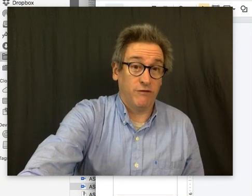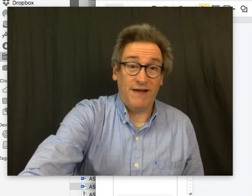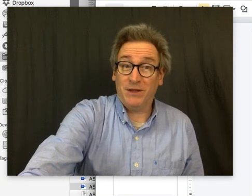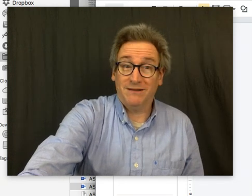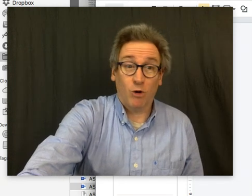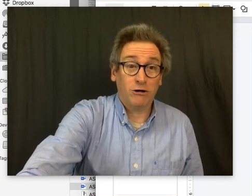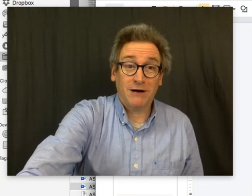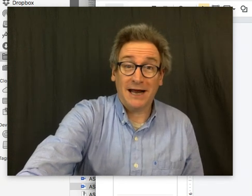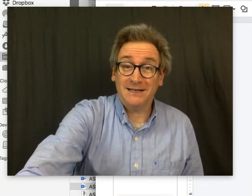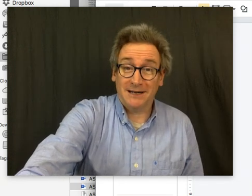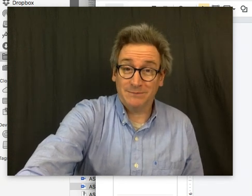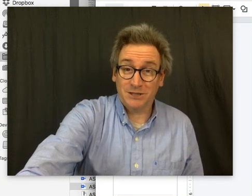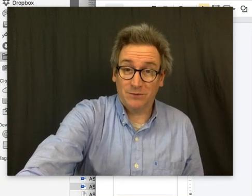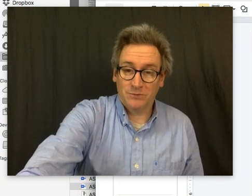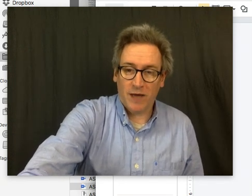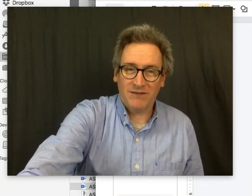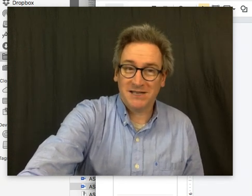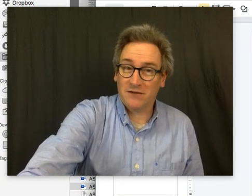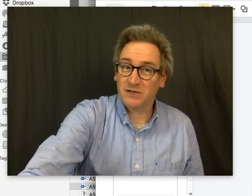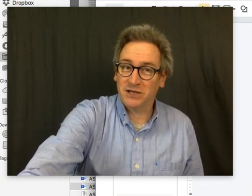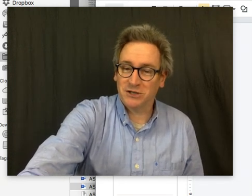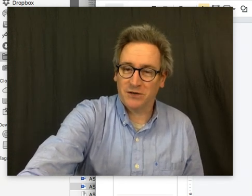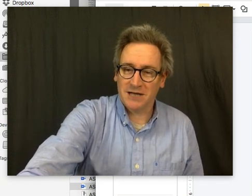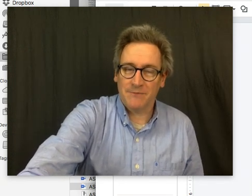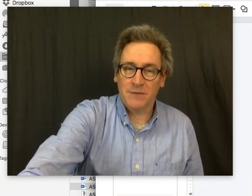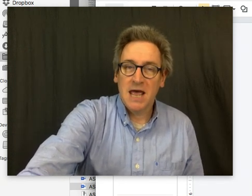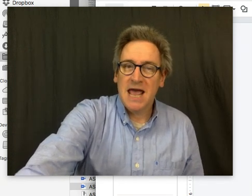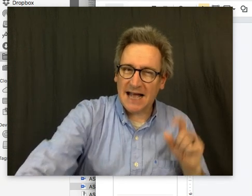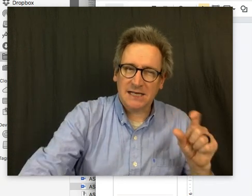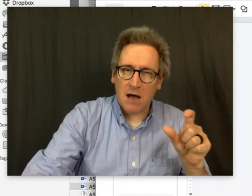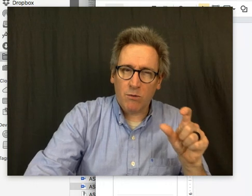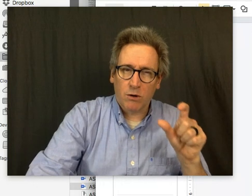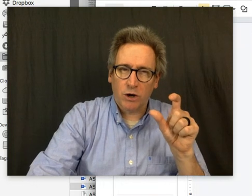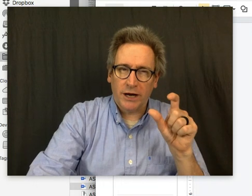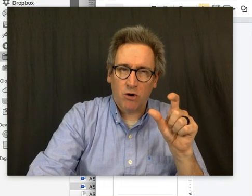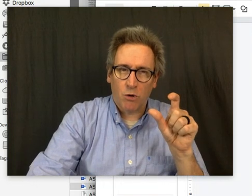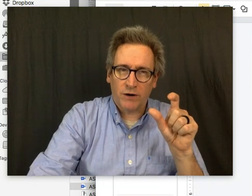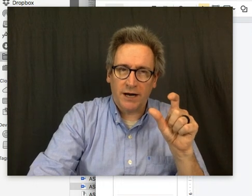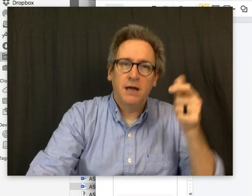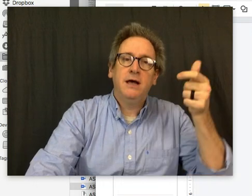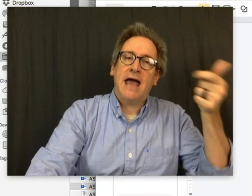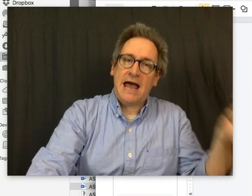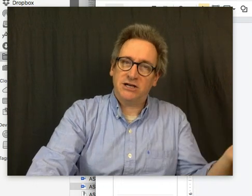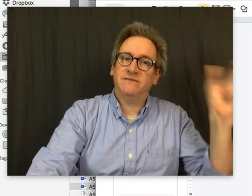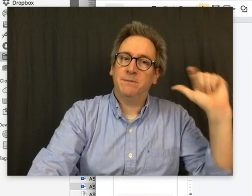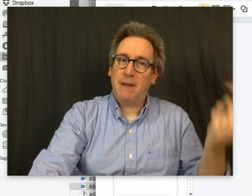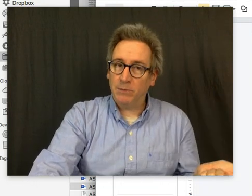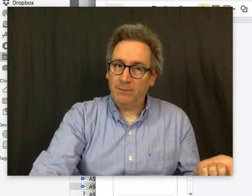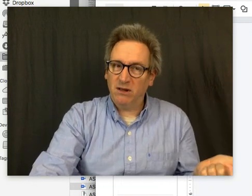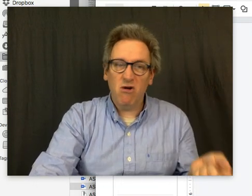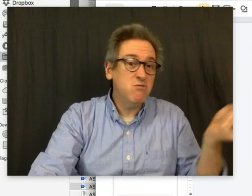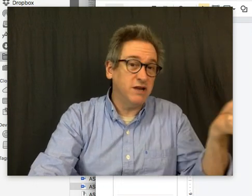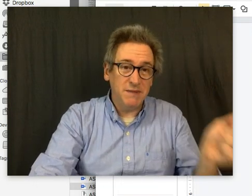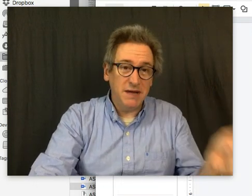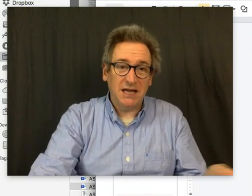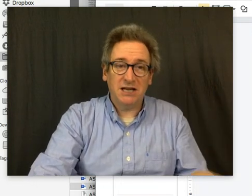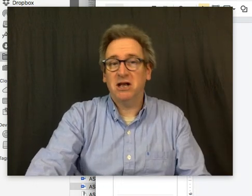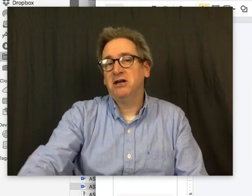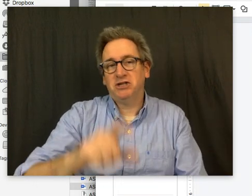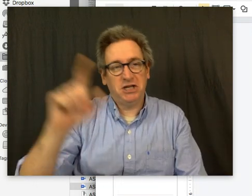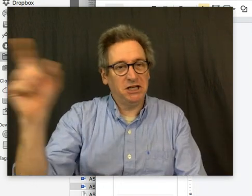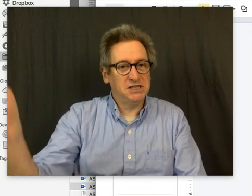or family, or any time. So we have these conversations all the time. That's a lot where we're incorporating adjectives about people. Oh, he's